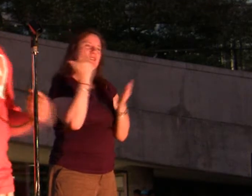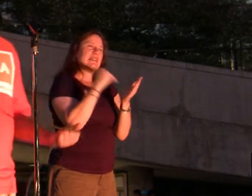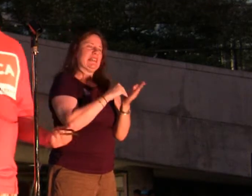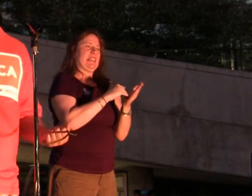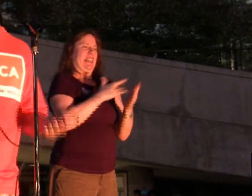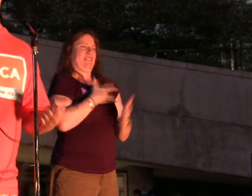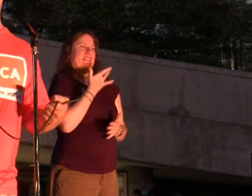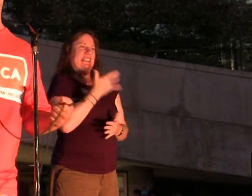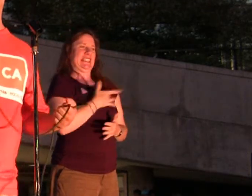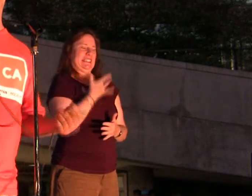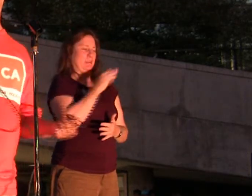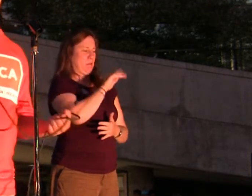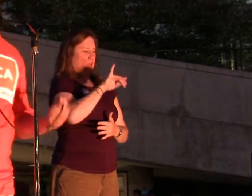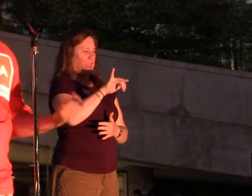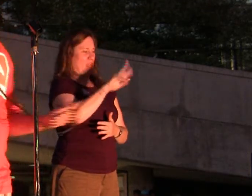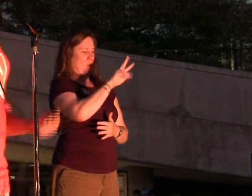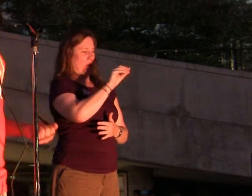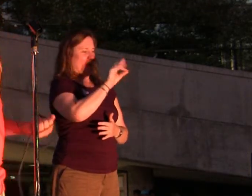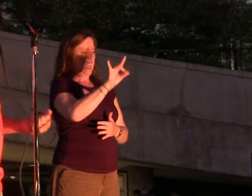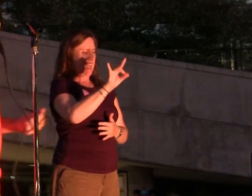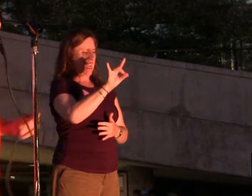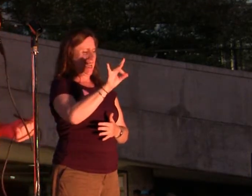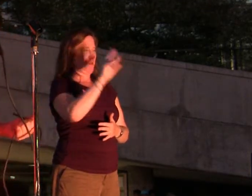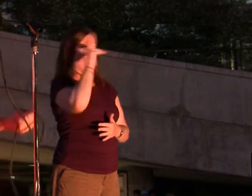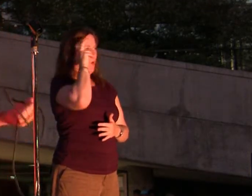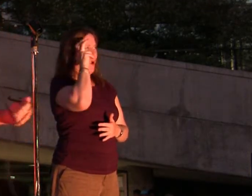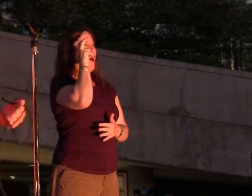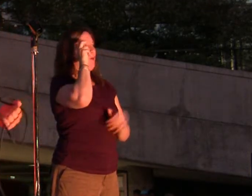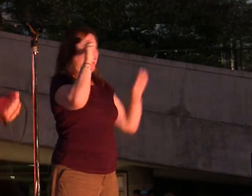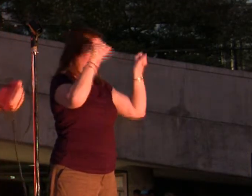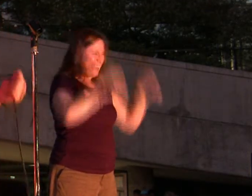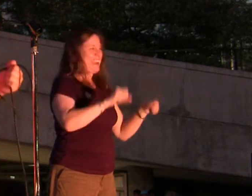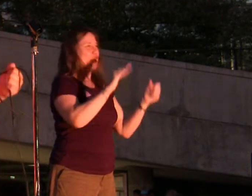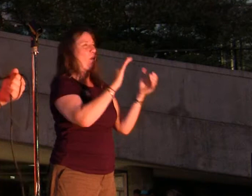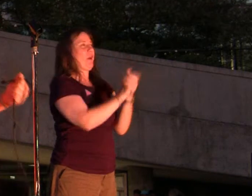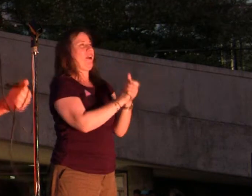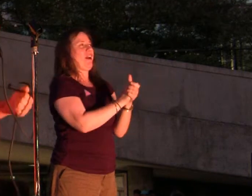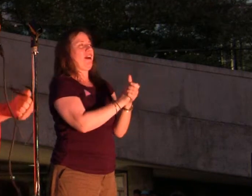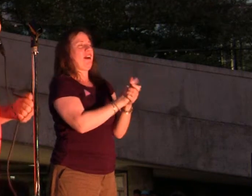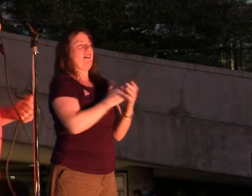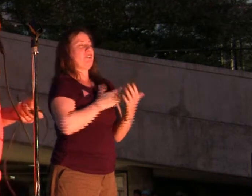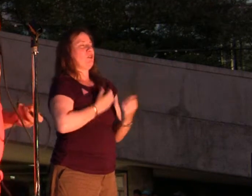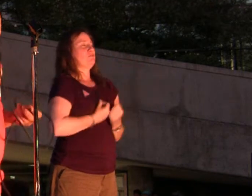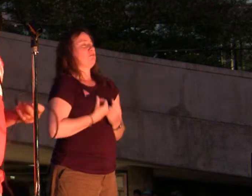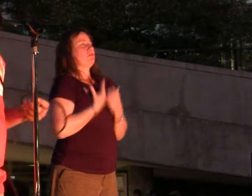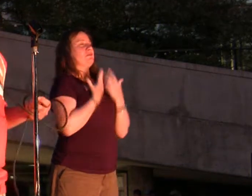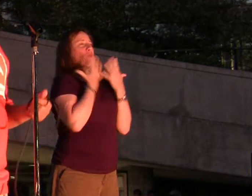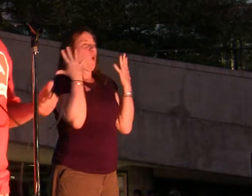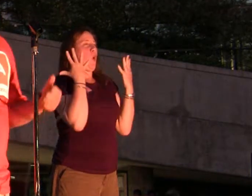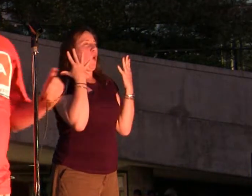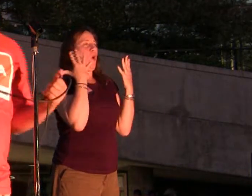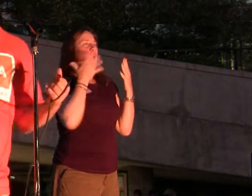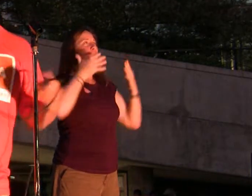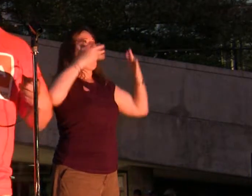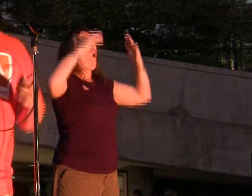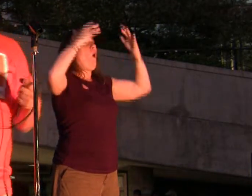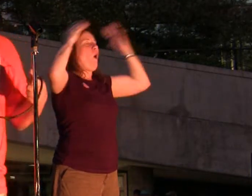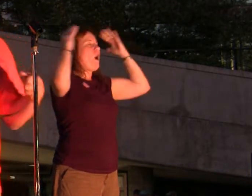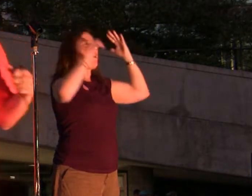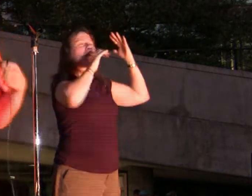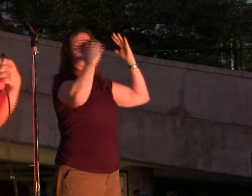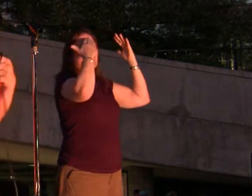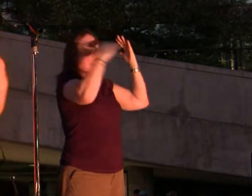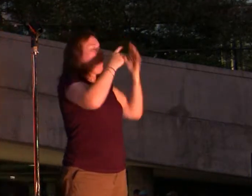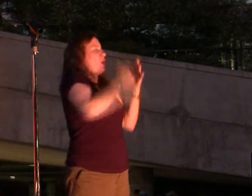of May 2008 when we heard that we could get married. And I was overjoyed and overwhelmed, and I didn't know what to